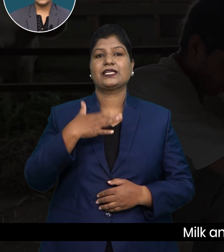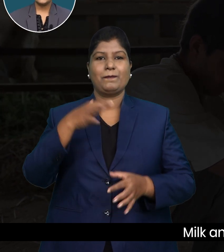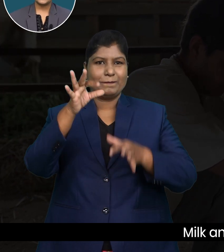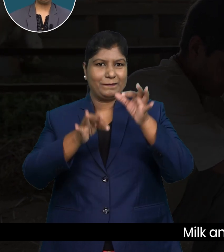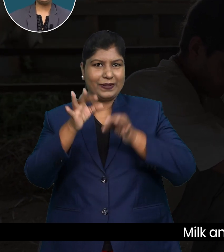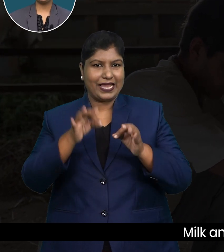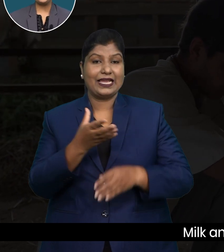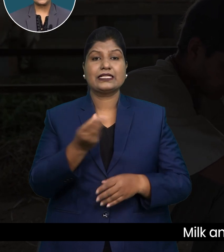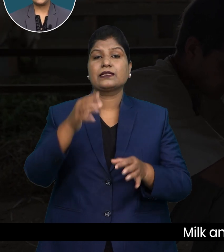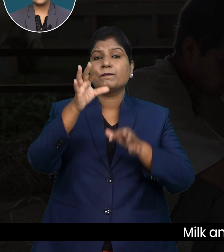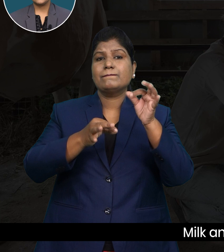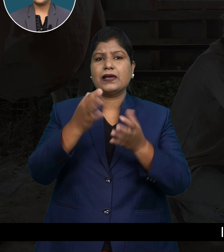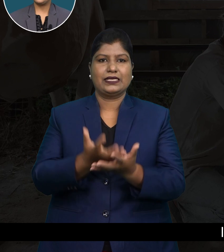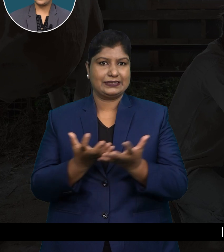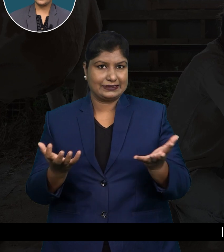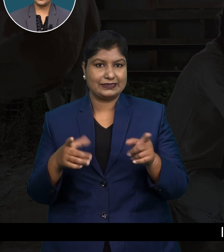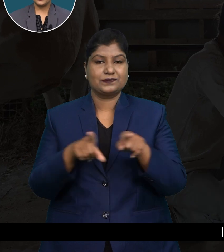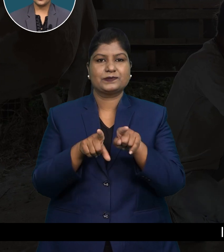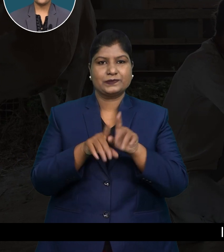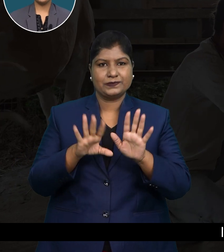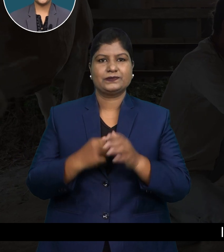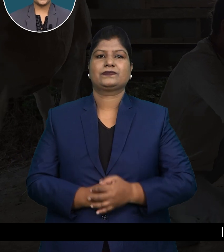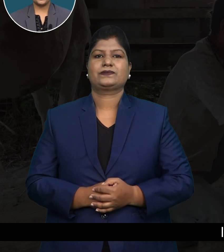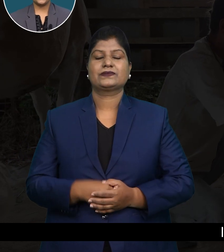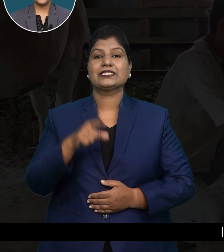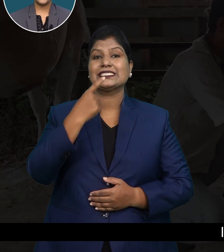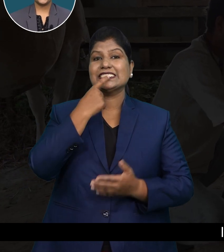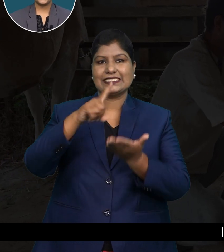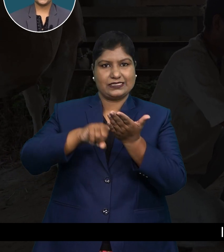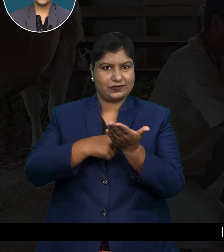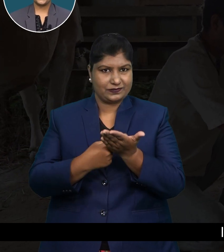Milk and milk products like butter,